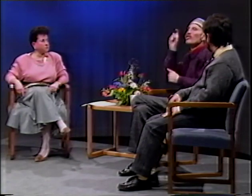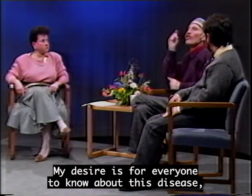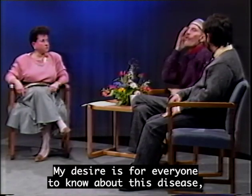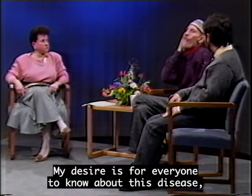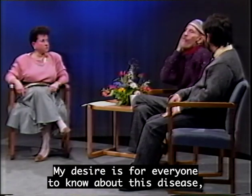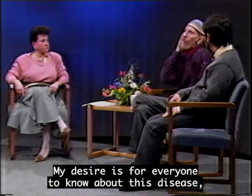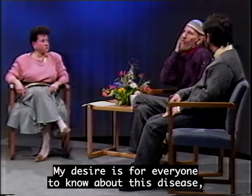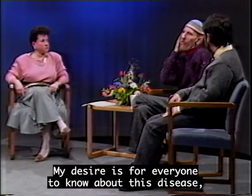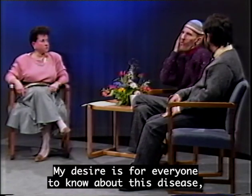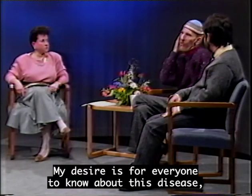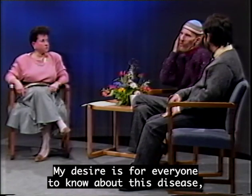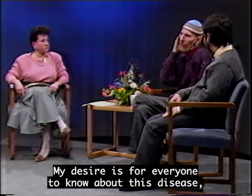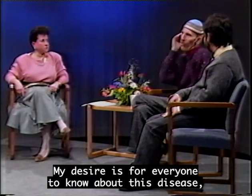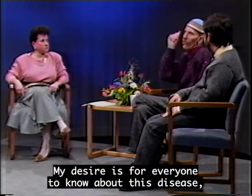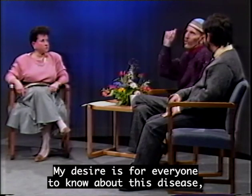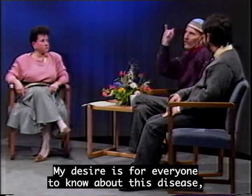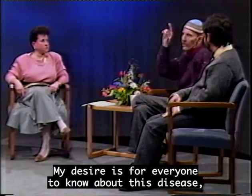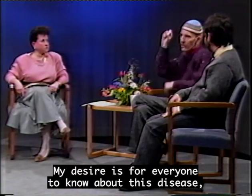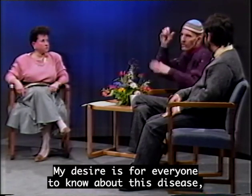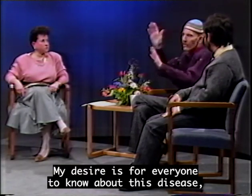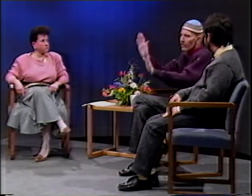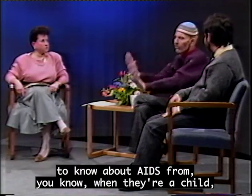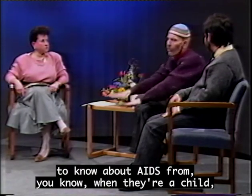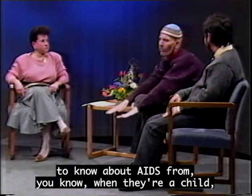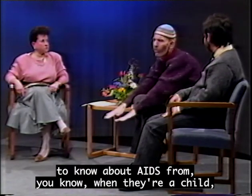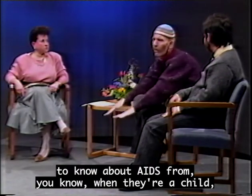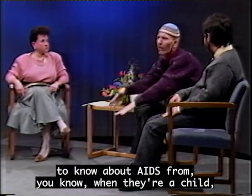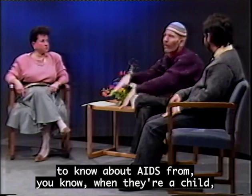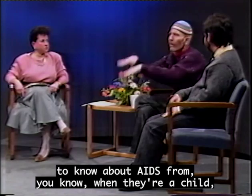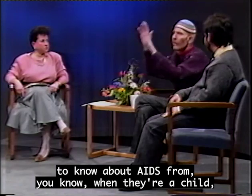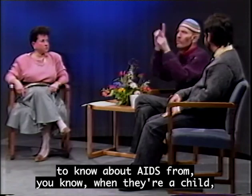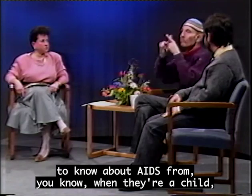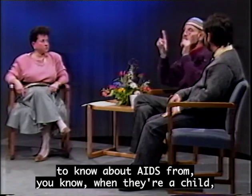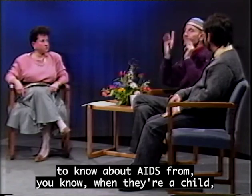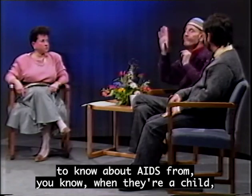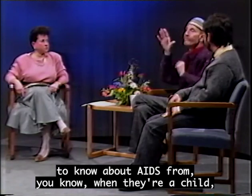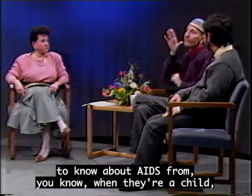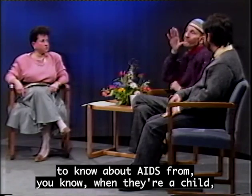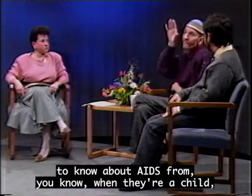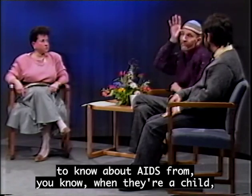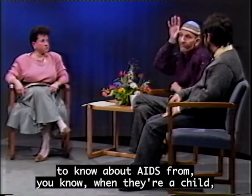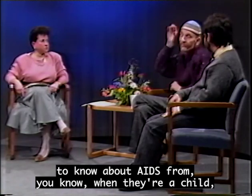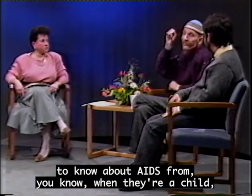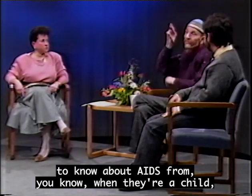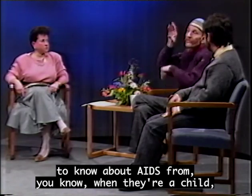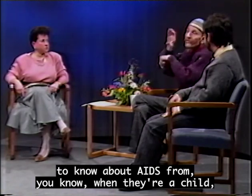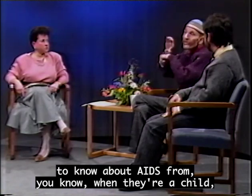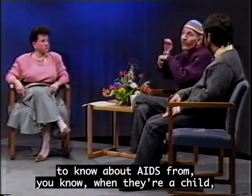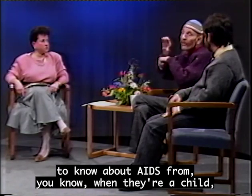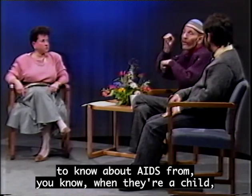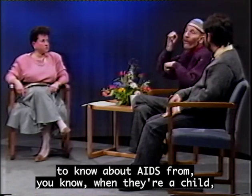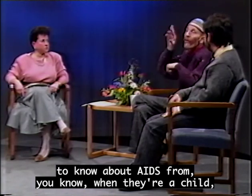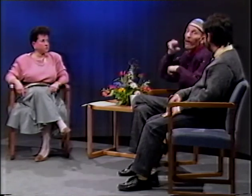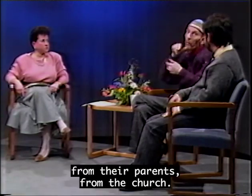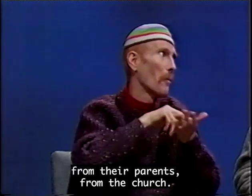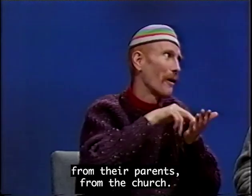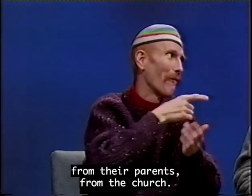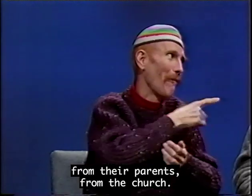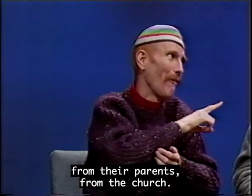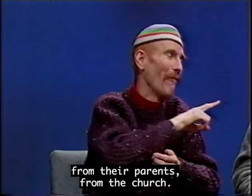My desire is for everyone to know about this disease, to know about AIDS from, you know, when they're a child. From their parents, from the